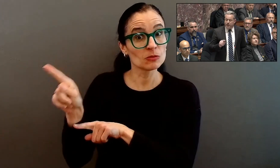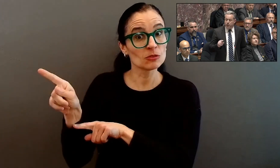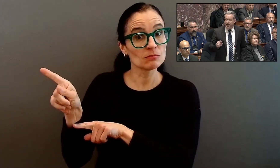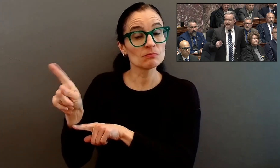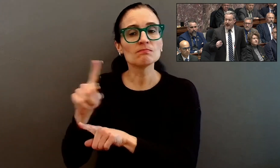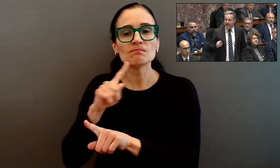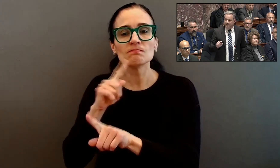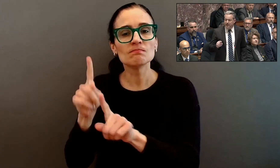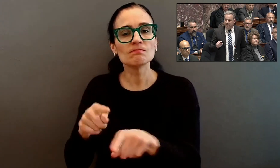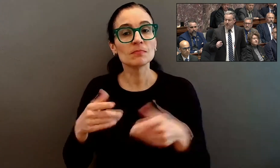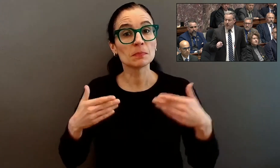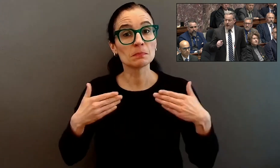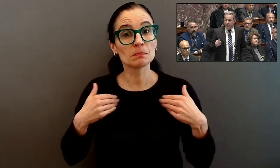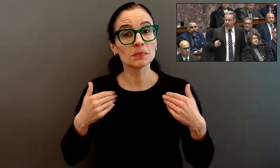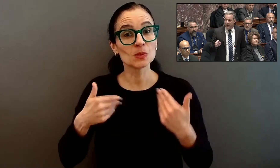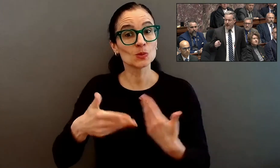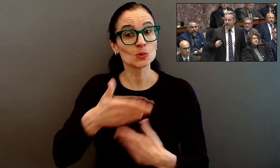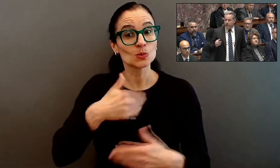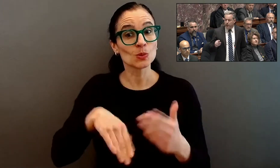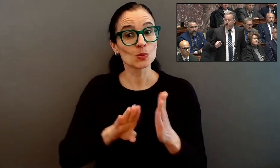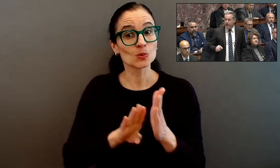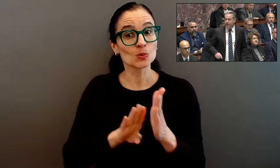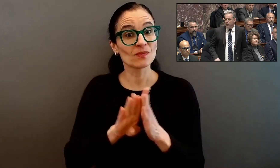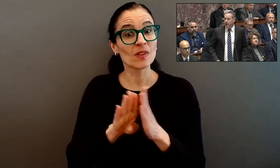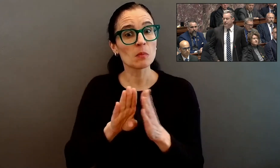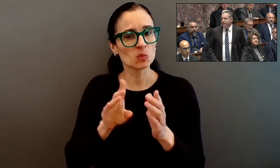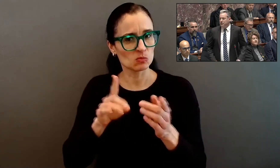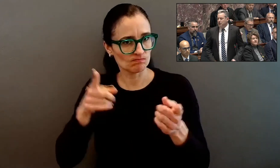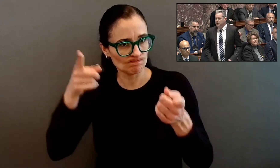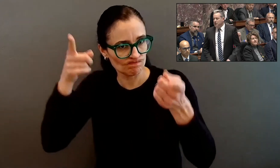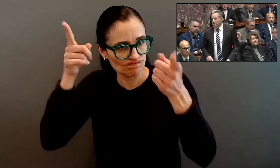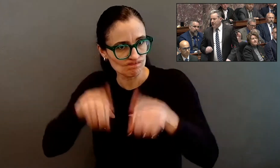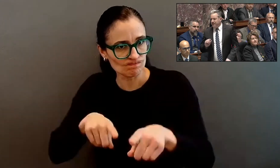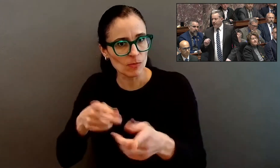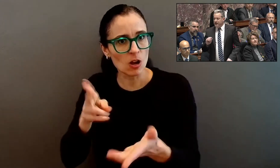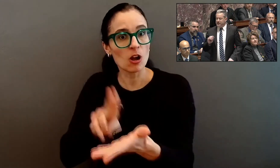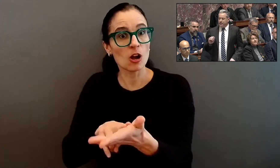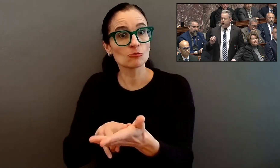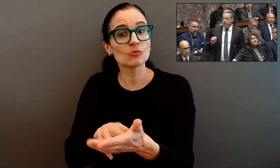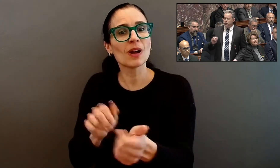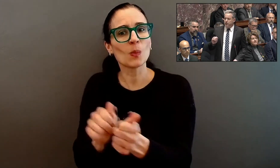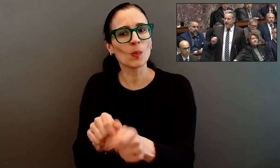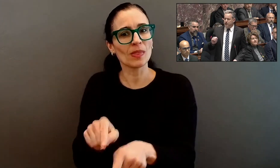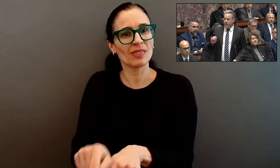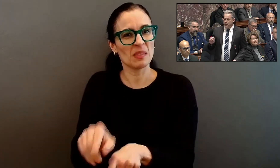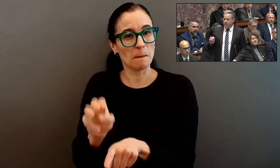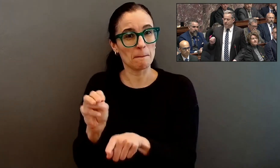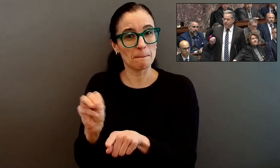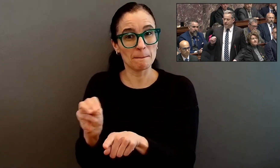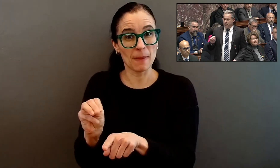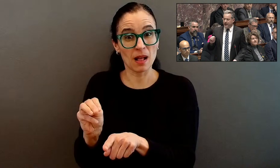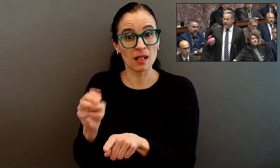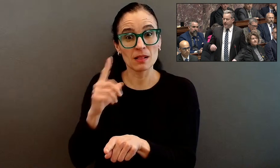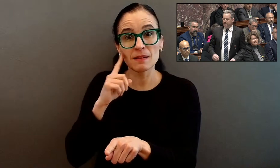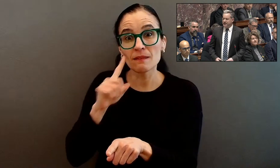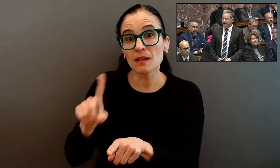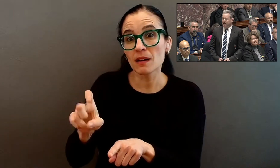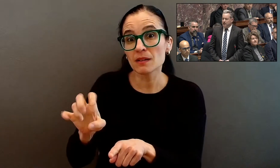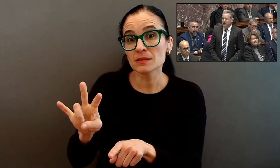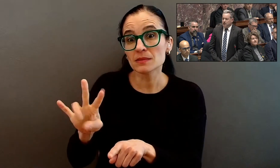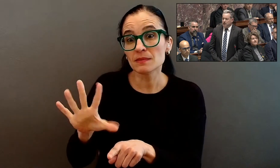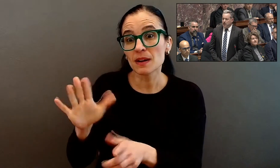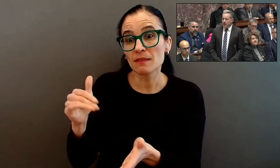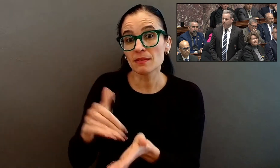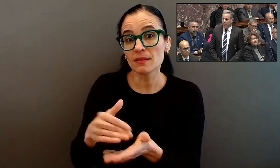But in between that, on April 9th of 2024, a very simple news release went out from Legal Aid